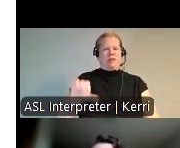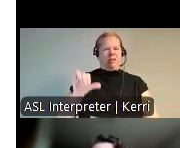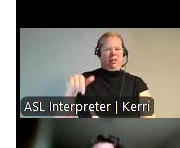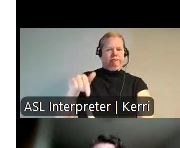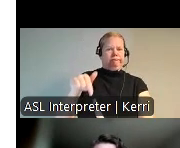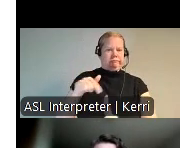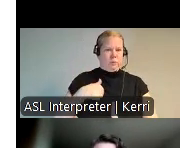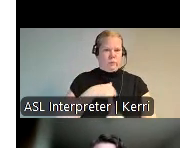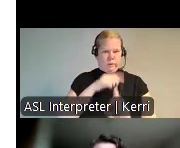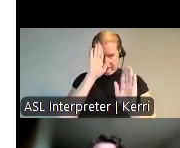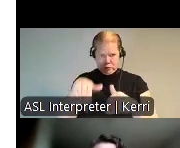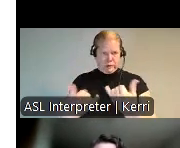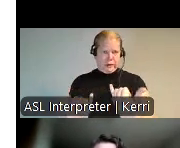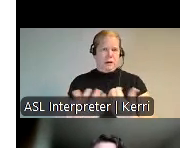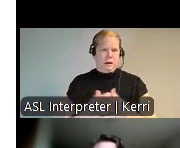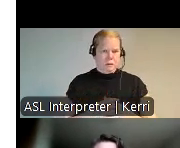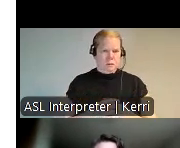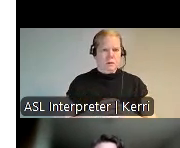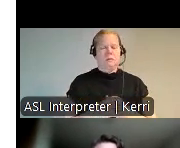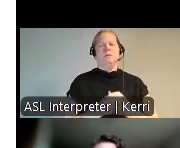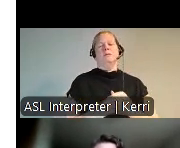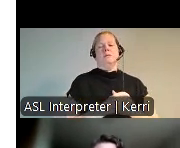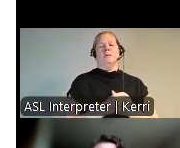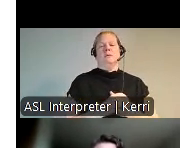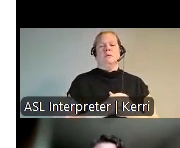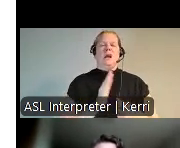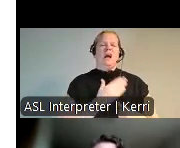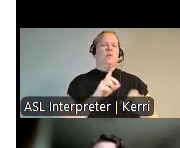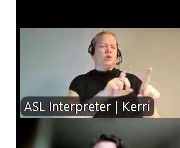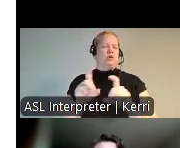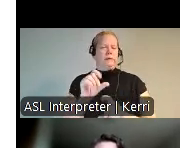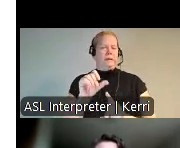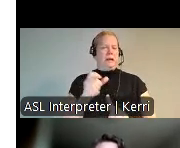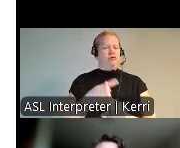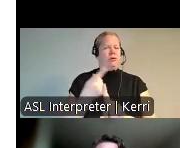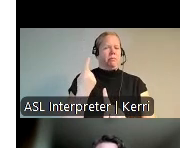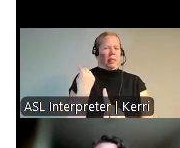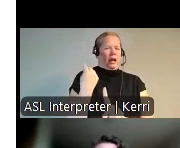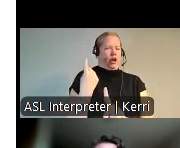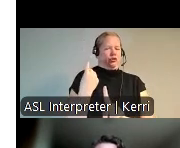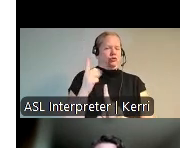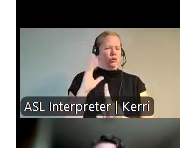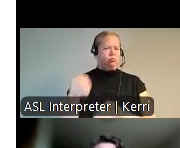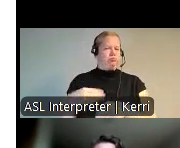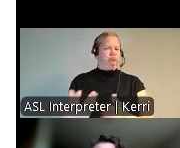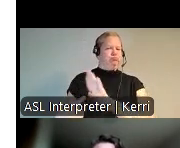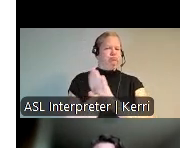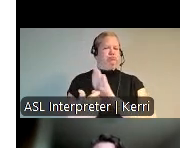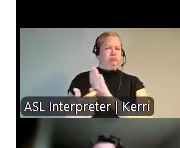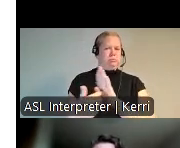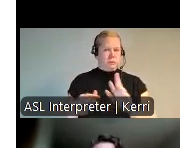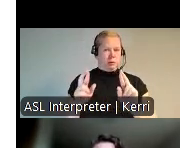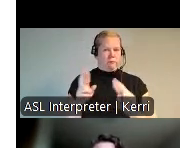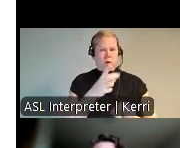what we are focused on right now, that we have our survey data from last year and wanting to make sure that folks are able